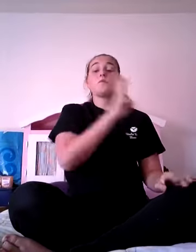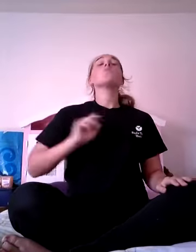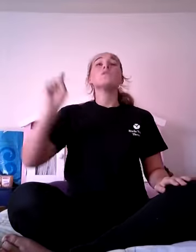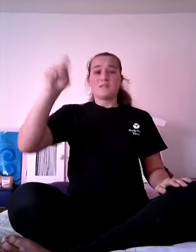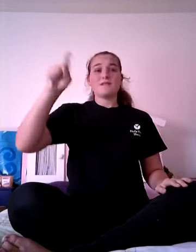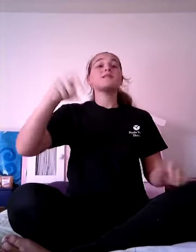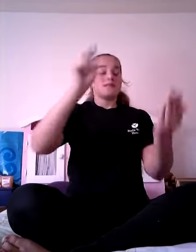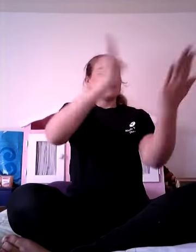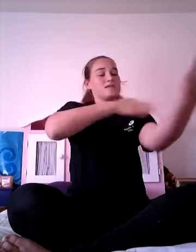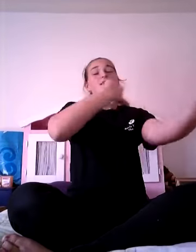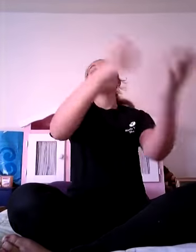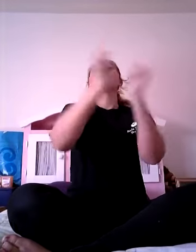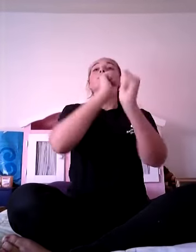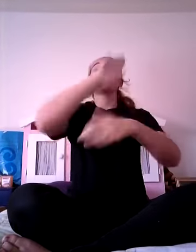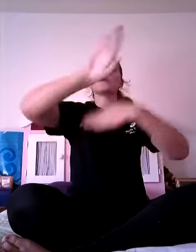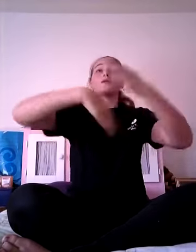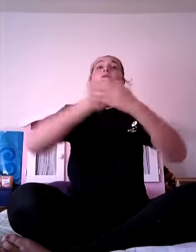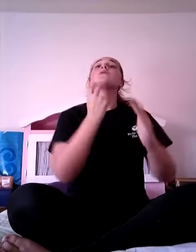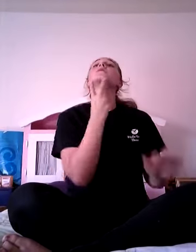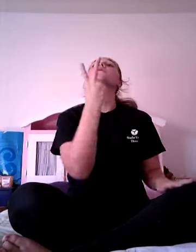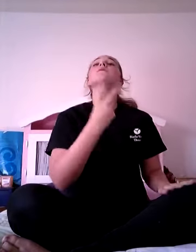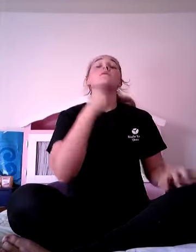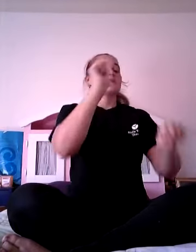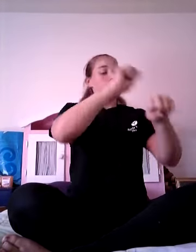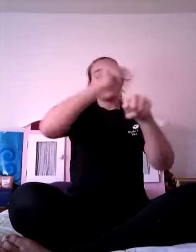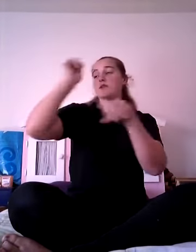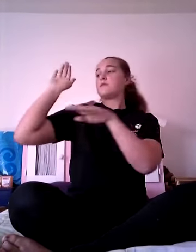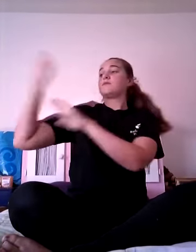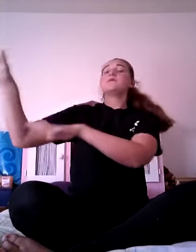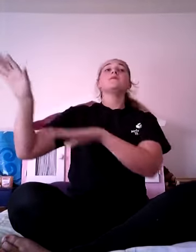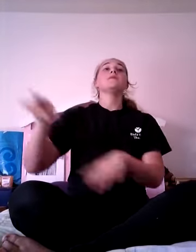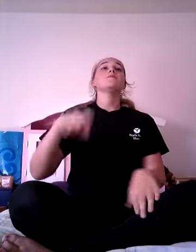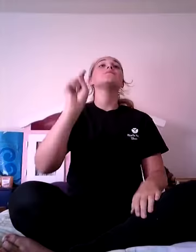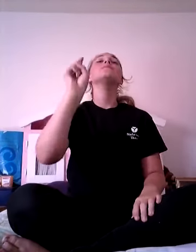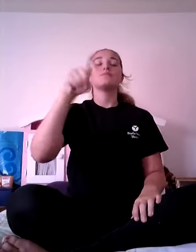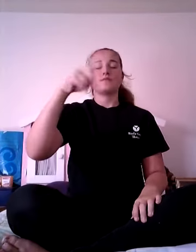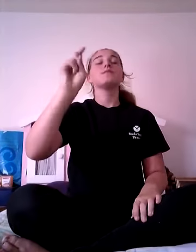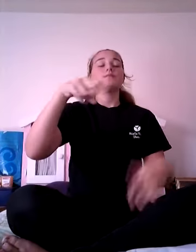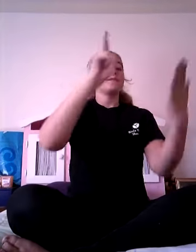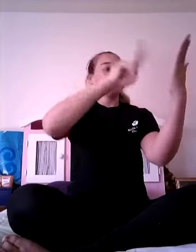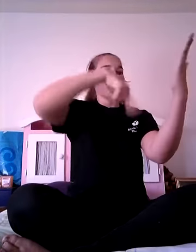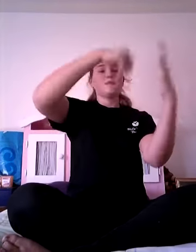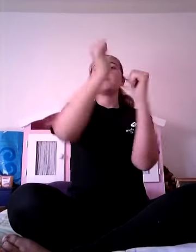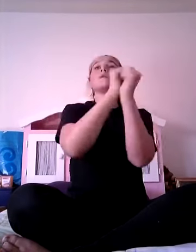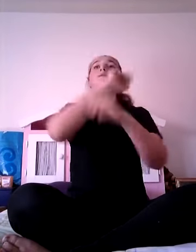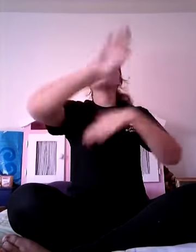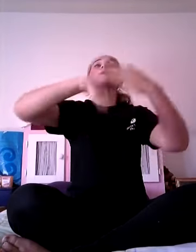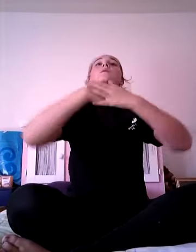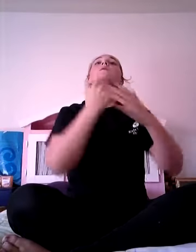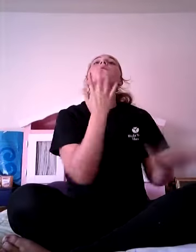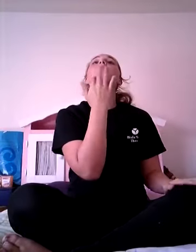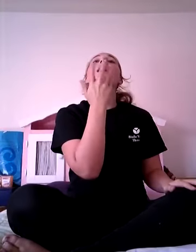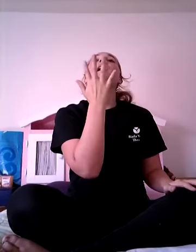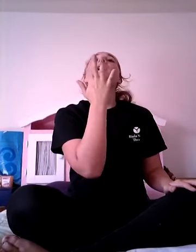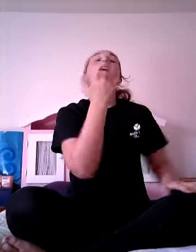We need to sing with all the voices of the mountain We need to paint with all the colors